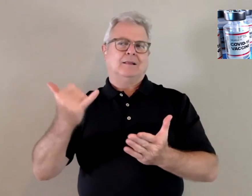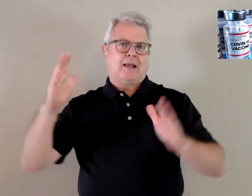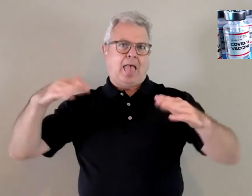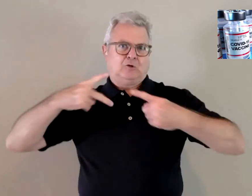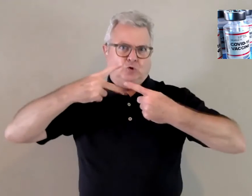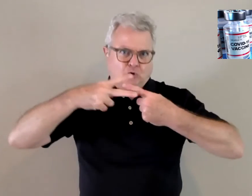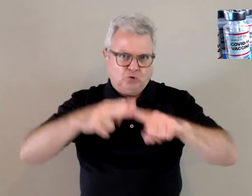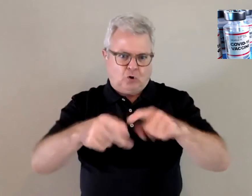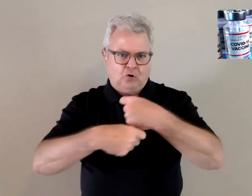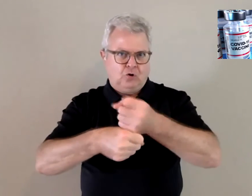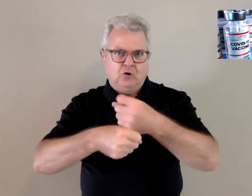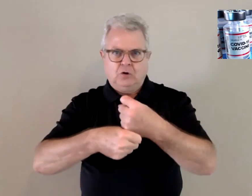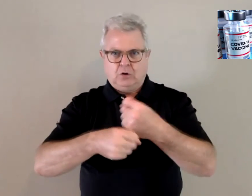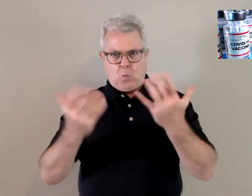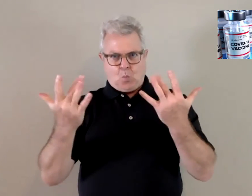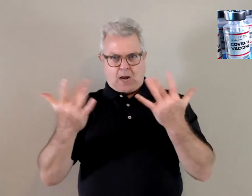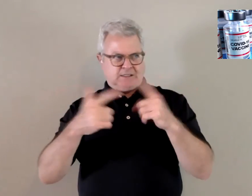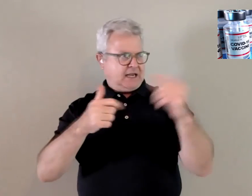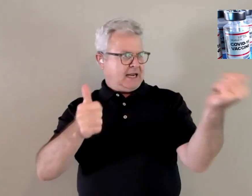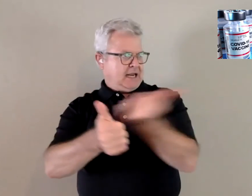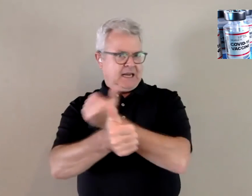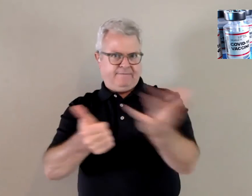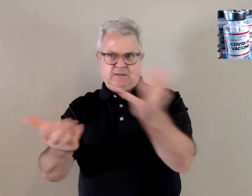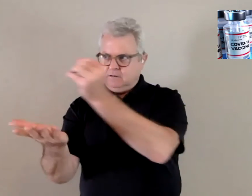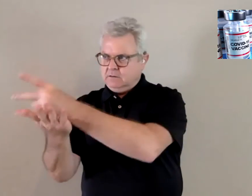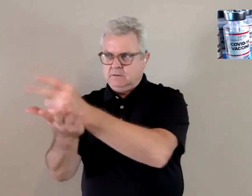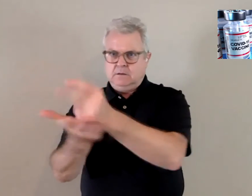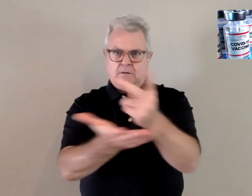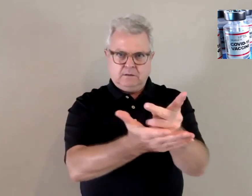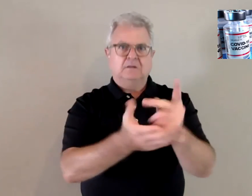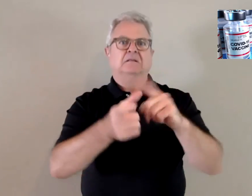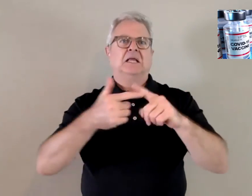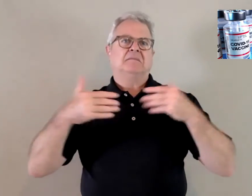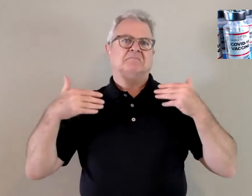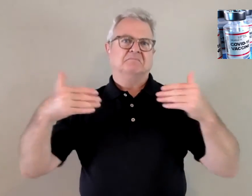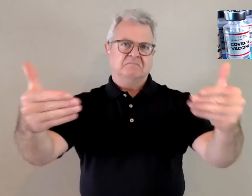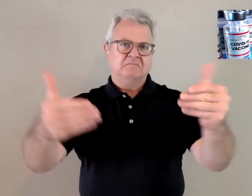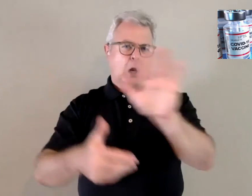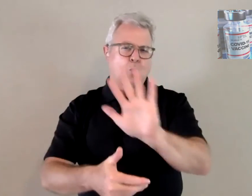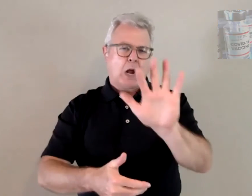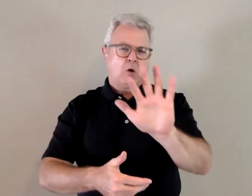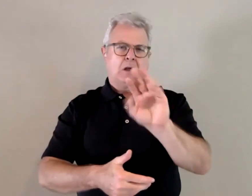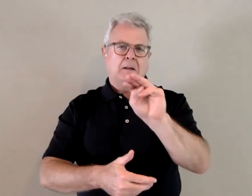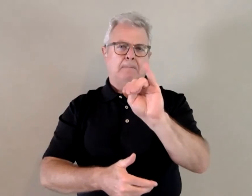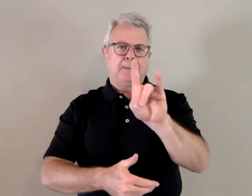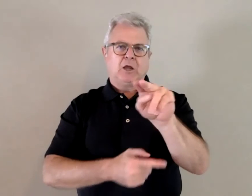So that's why, they haven't even started making it yet until everything is approved, and then they will